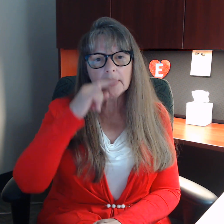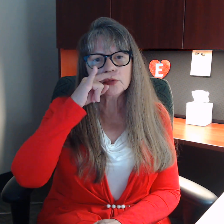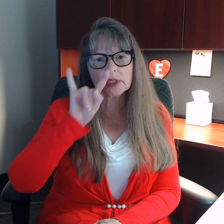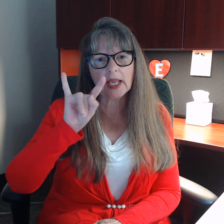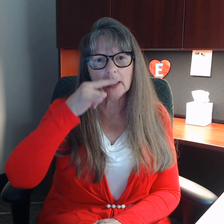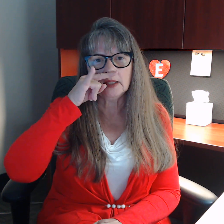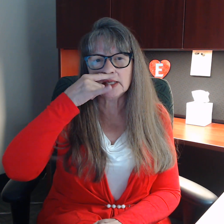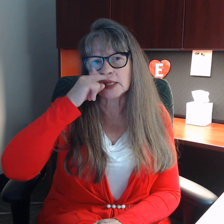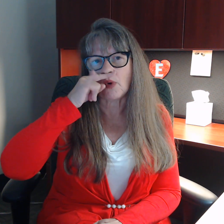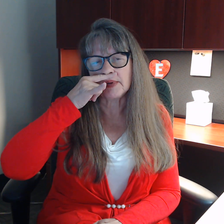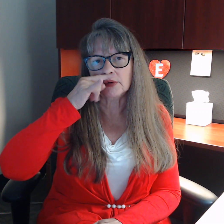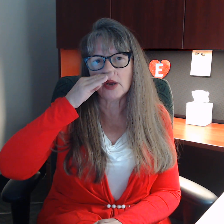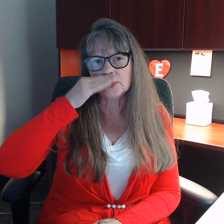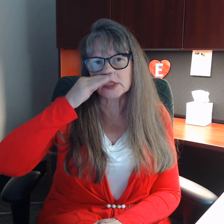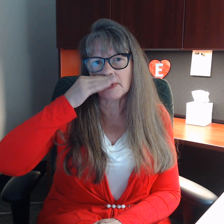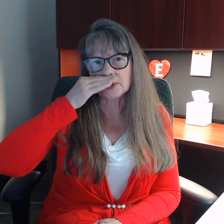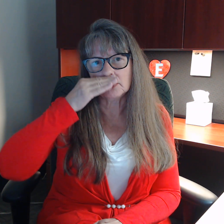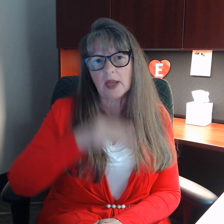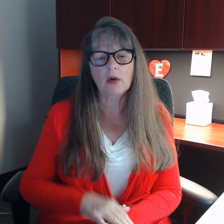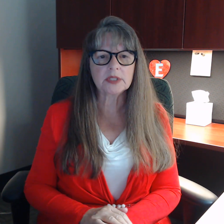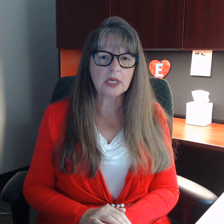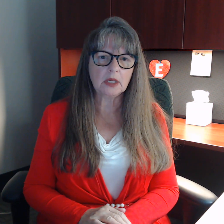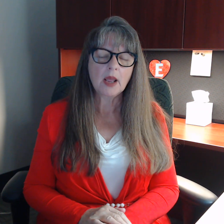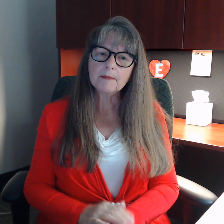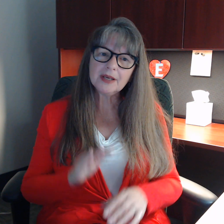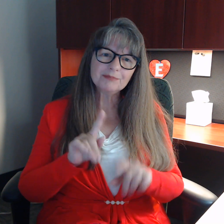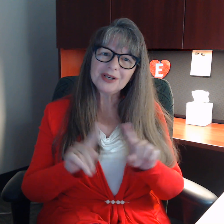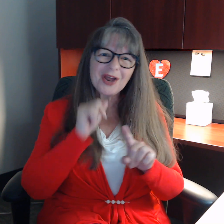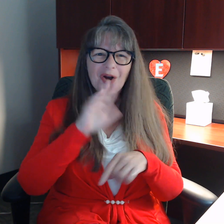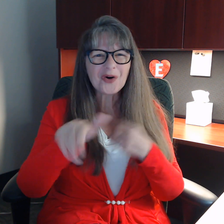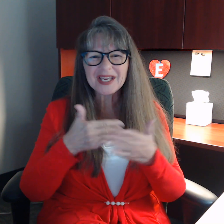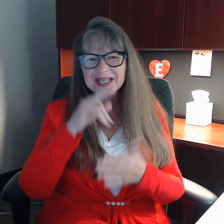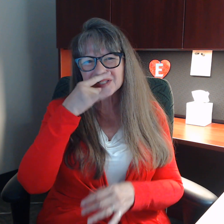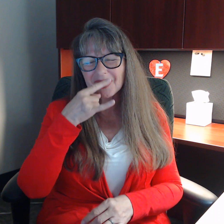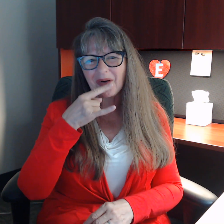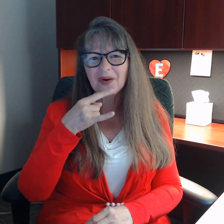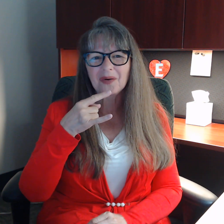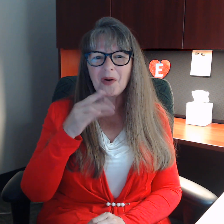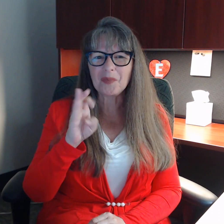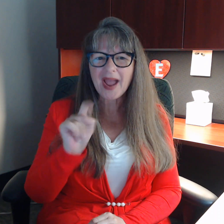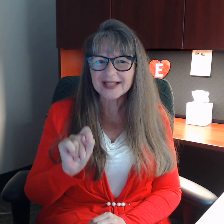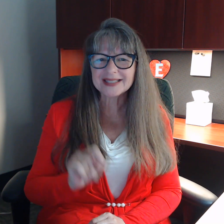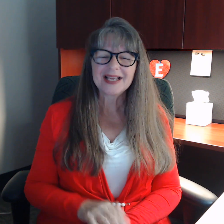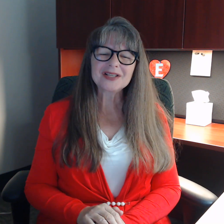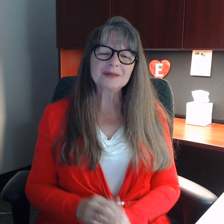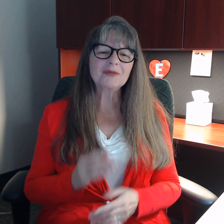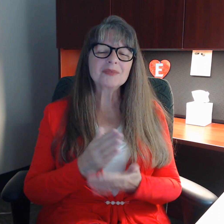use kid, and it's like wiping their nose, and some people use that, oh, it's a kid. But not all kids are brats. Some of them that are